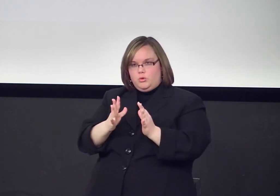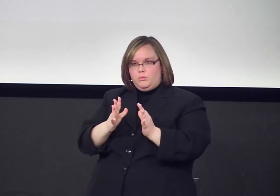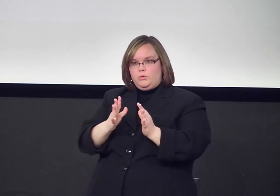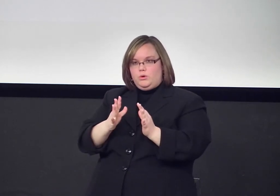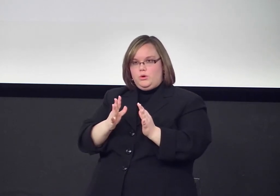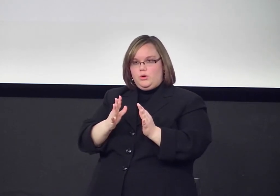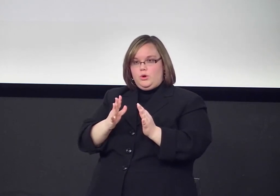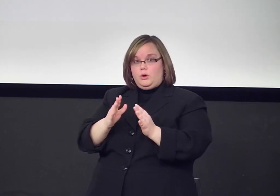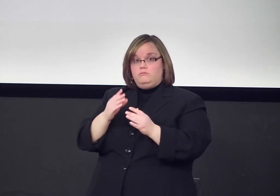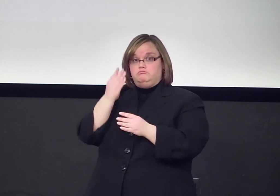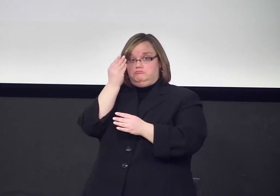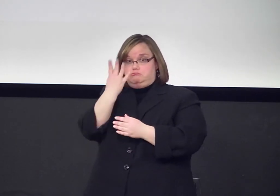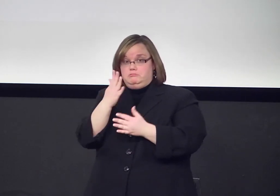was the deaf person speaking.